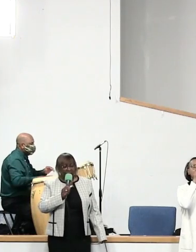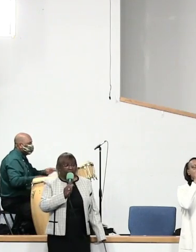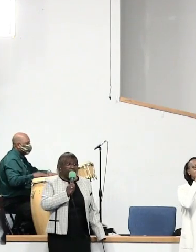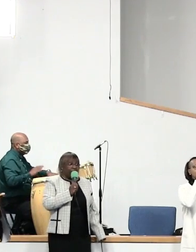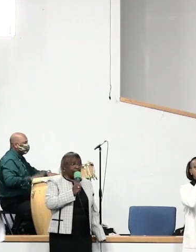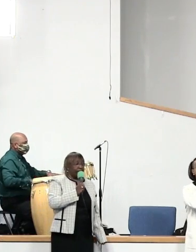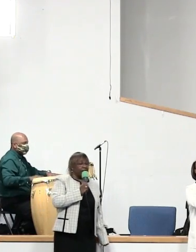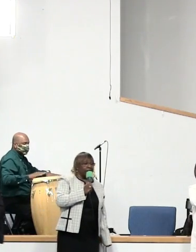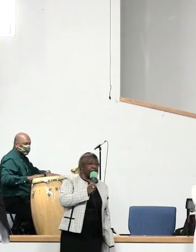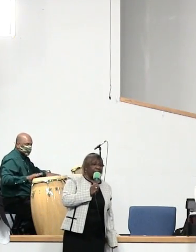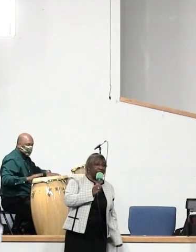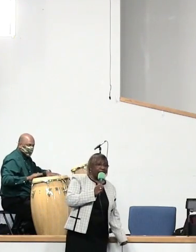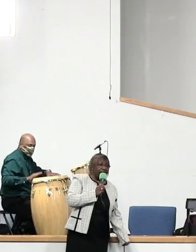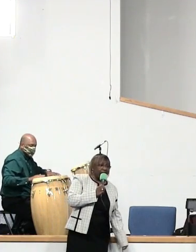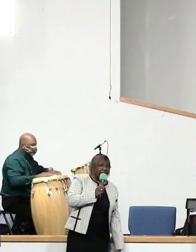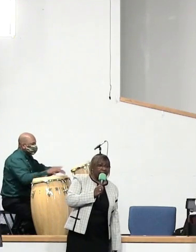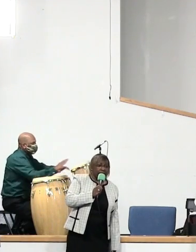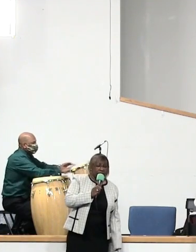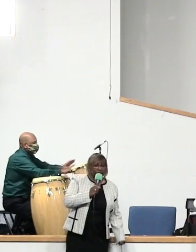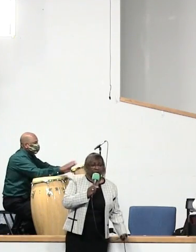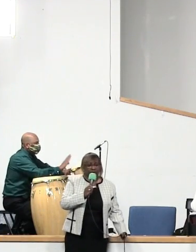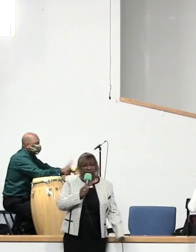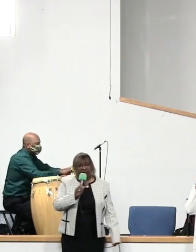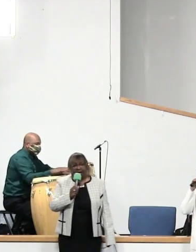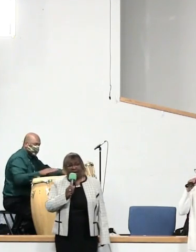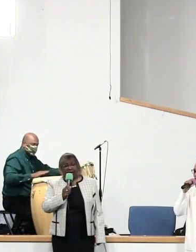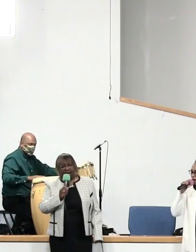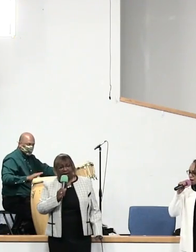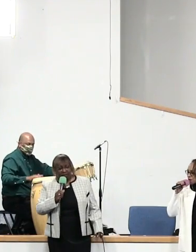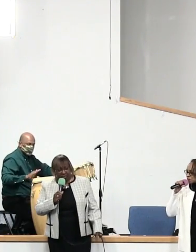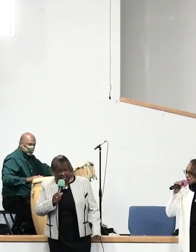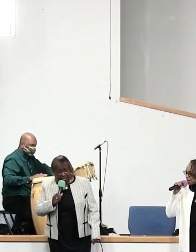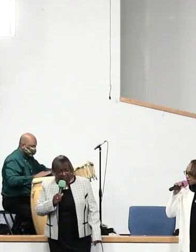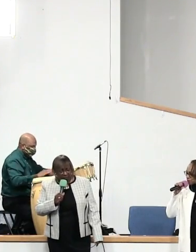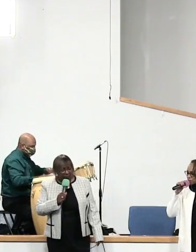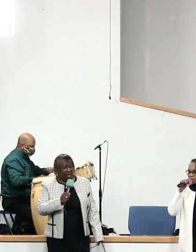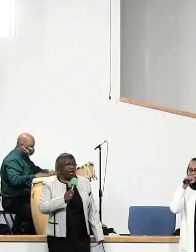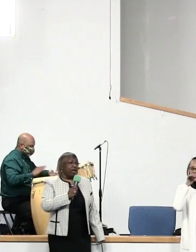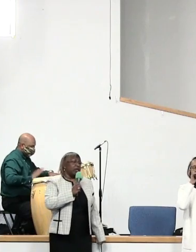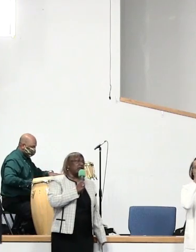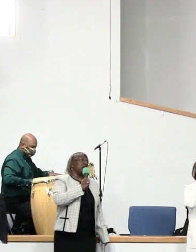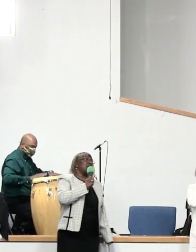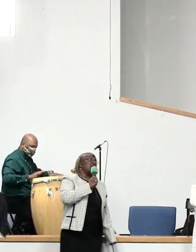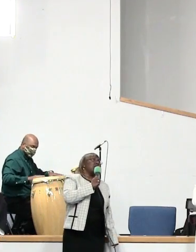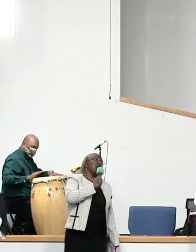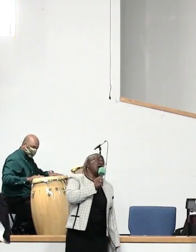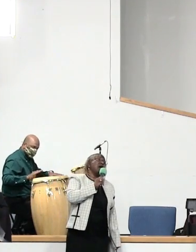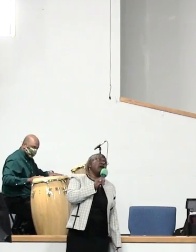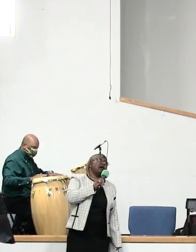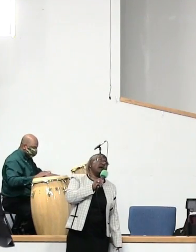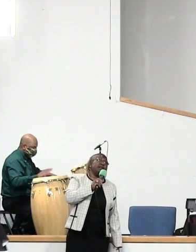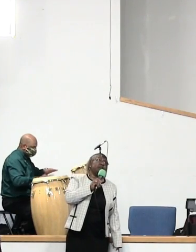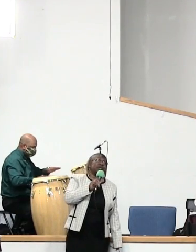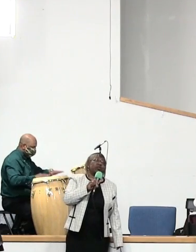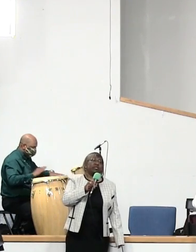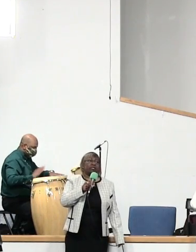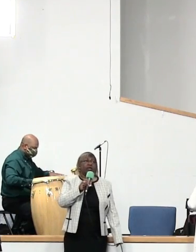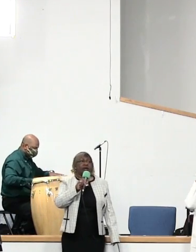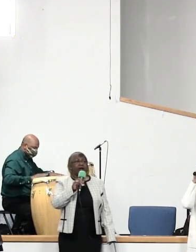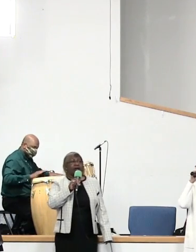worship. Here I am to bow down. Here I am